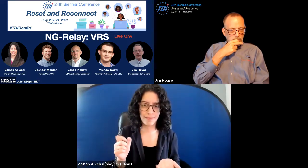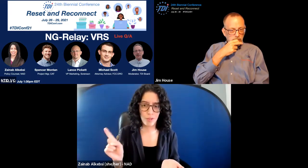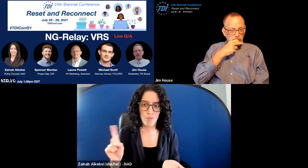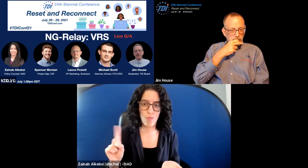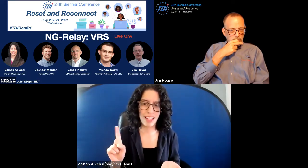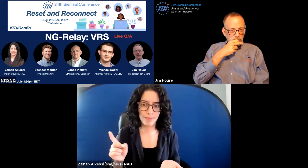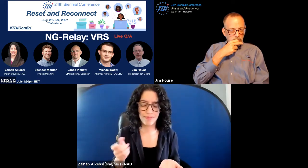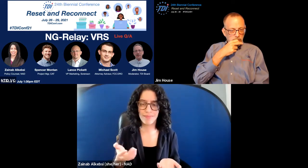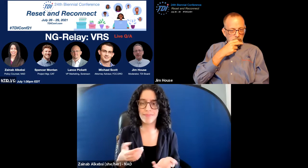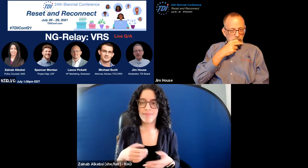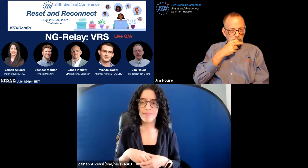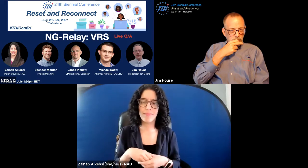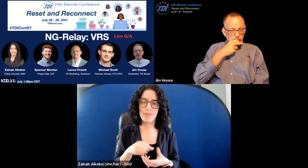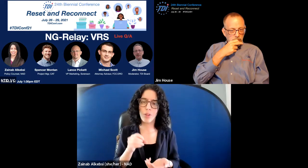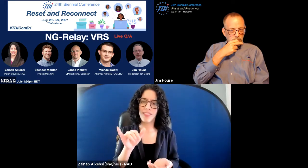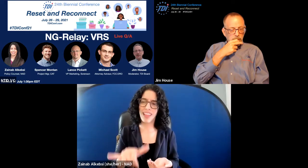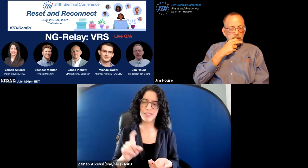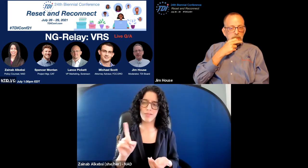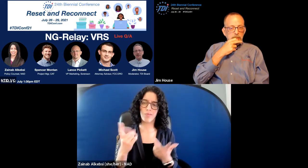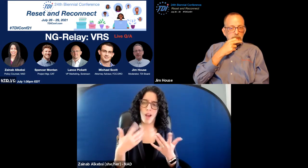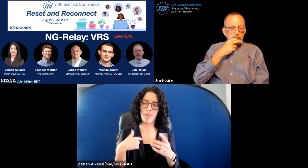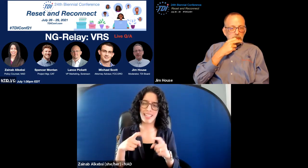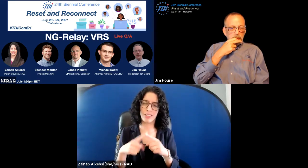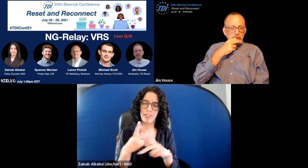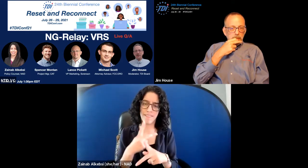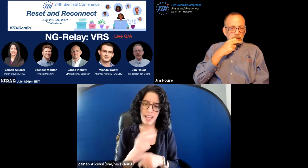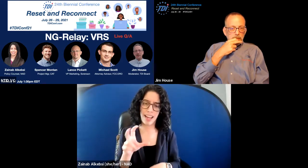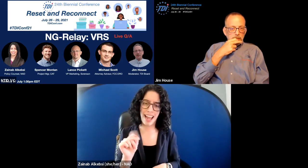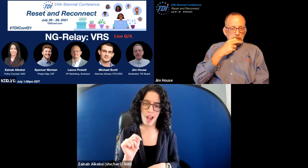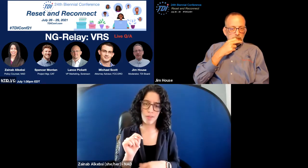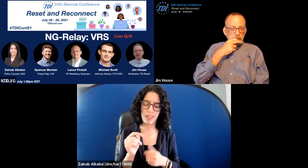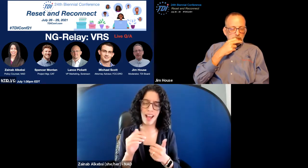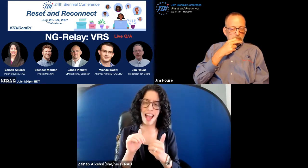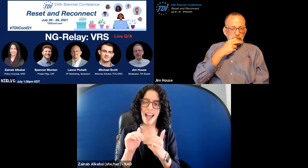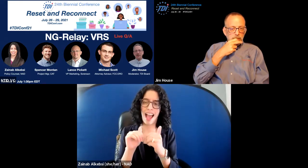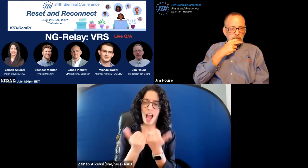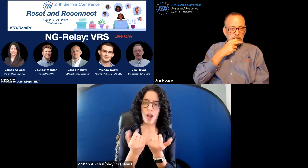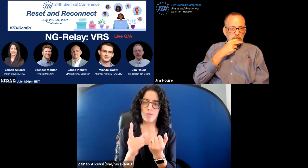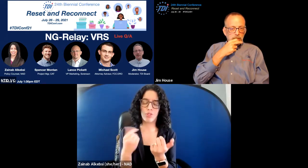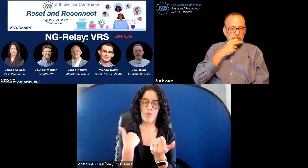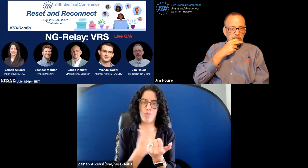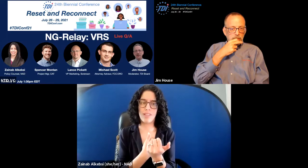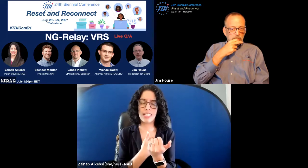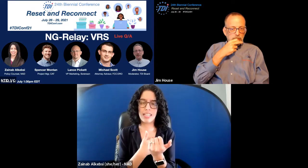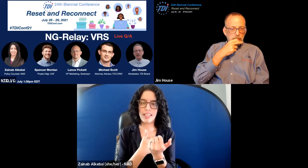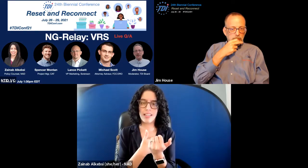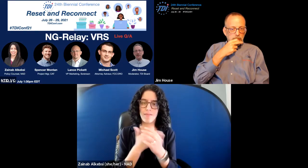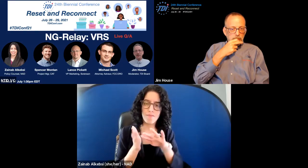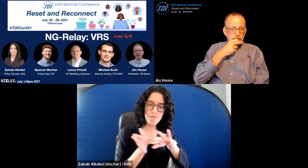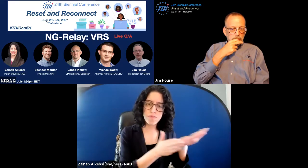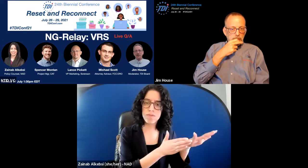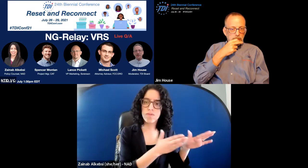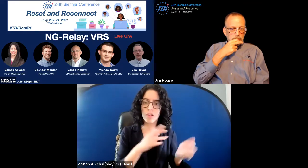for VRS? Where is it? So that's where what we really need to figure out. How